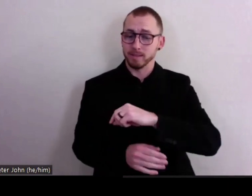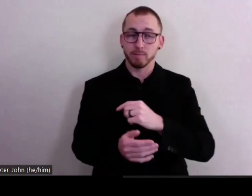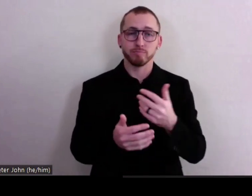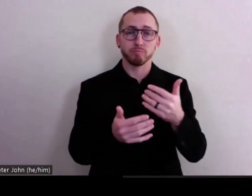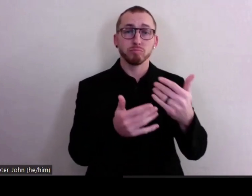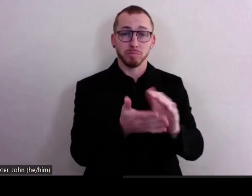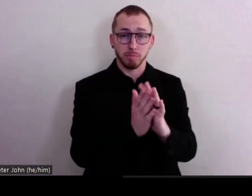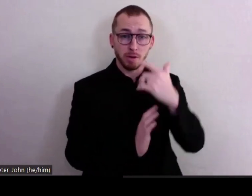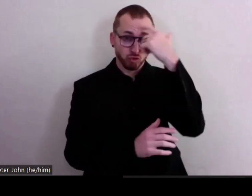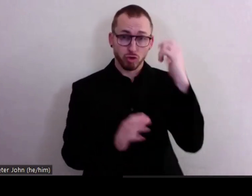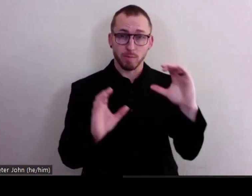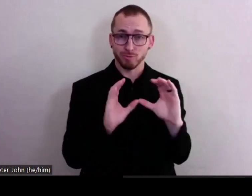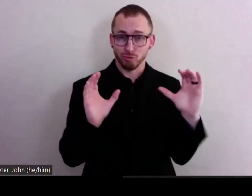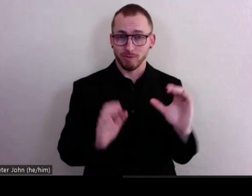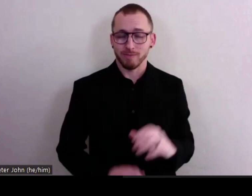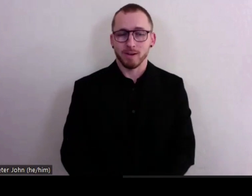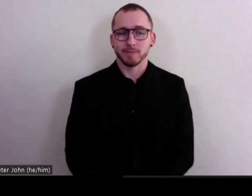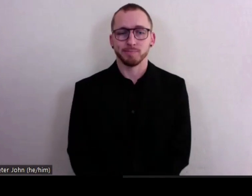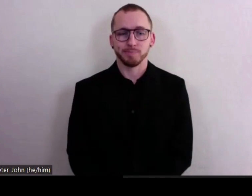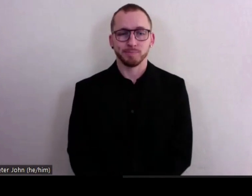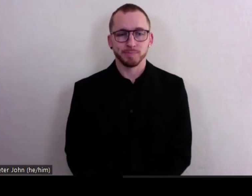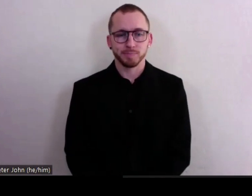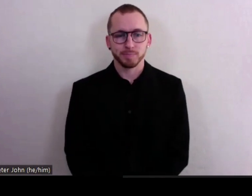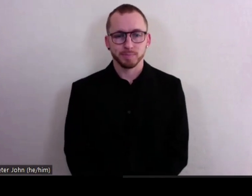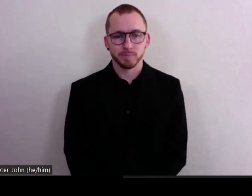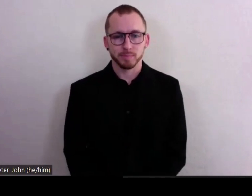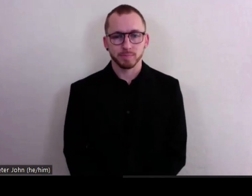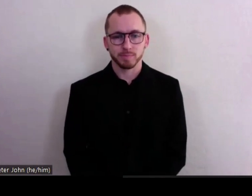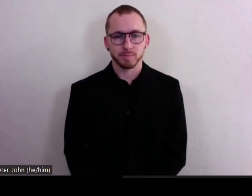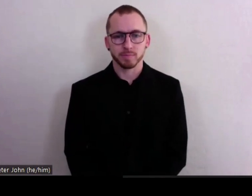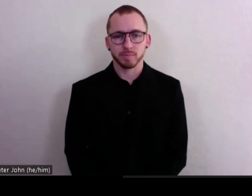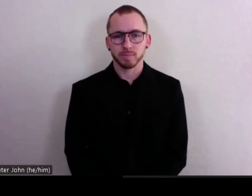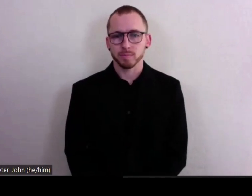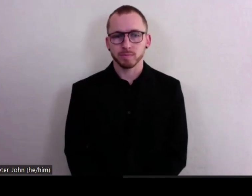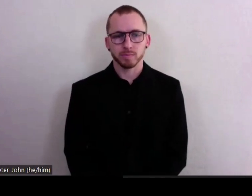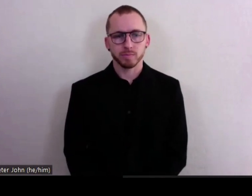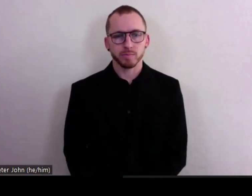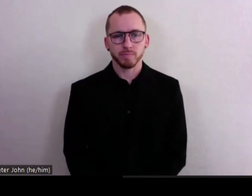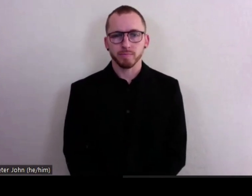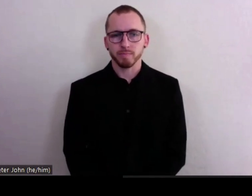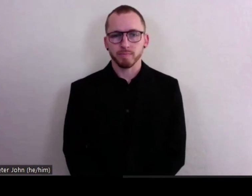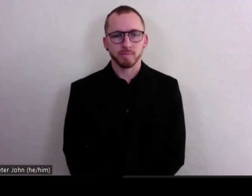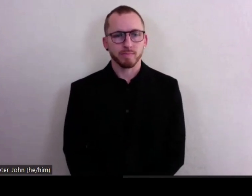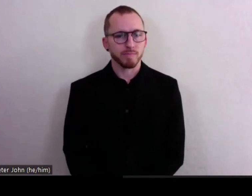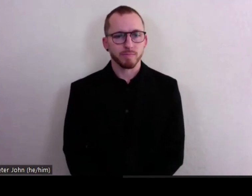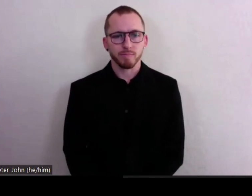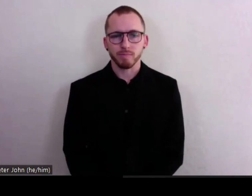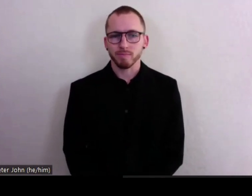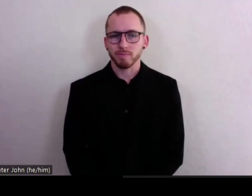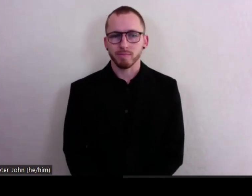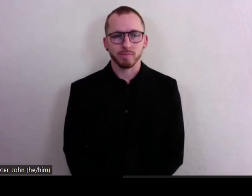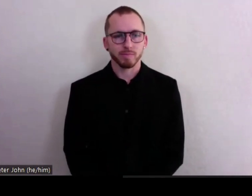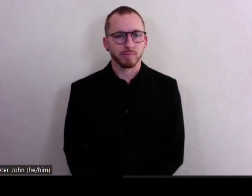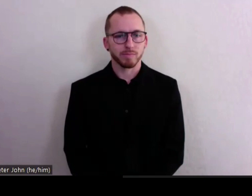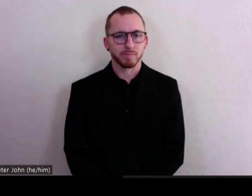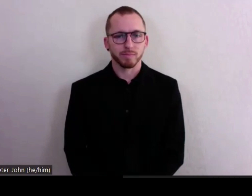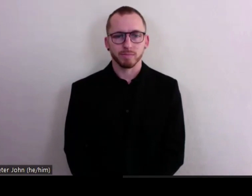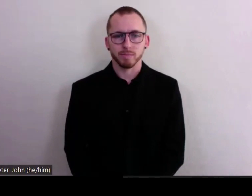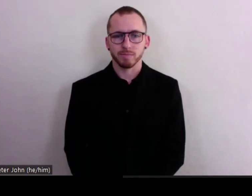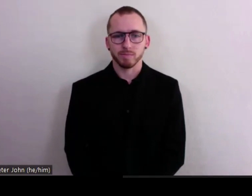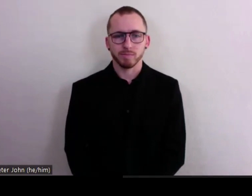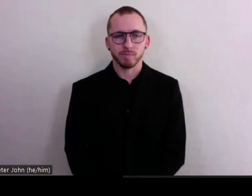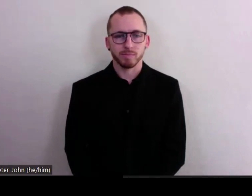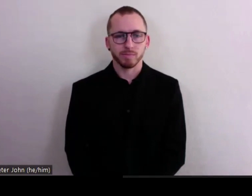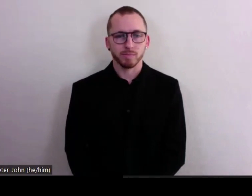prowess, and unwavering dedication to service are fundamental to the growth and impact of All Seasons. Her relentless pursuit of improving mental health